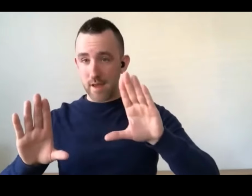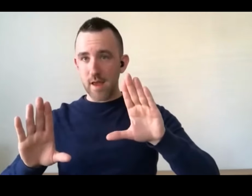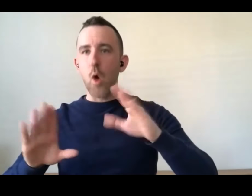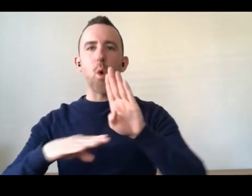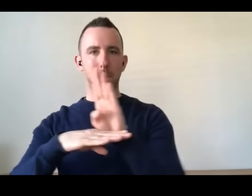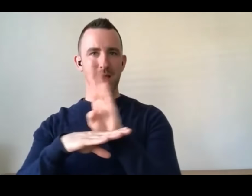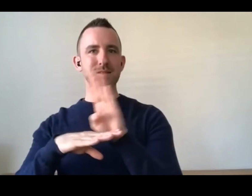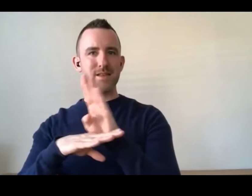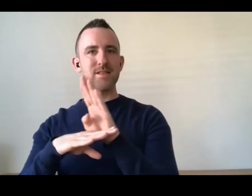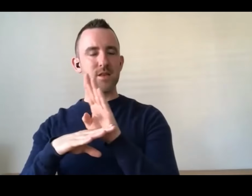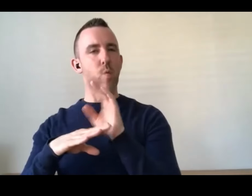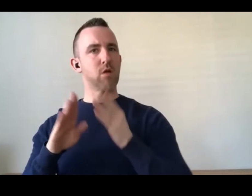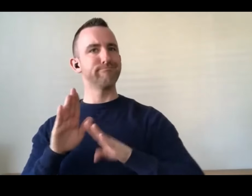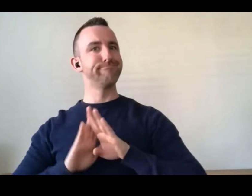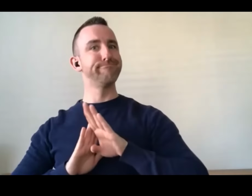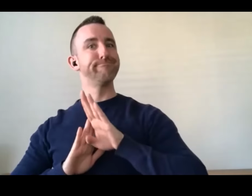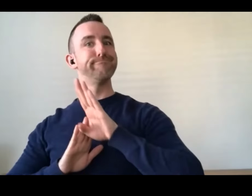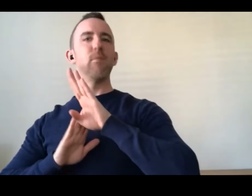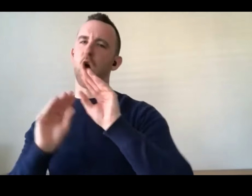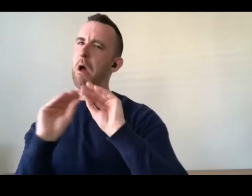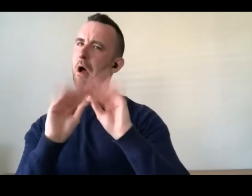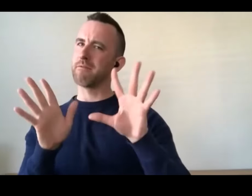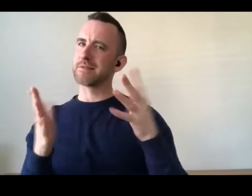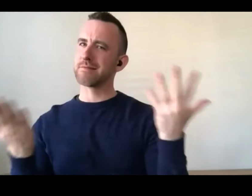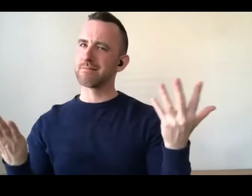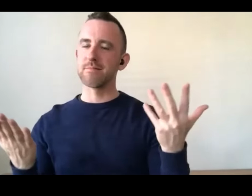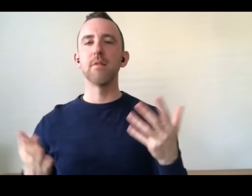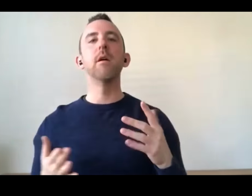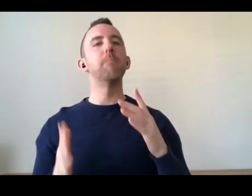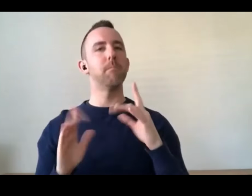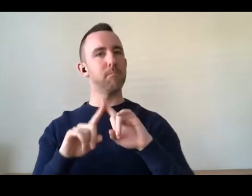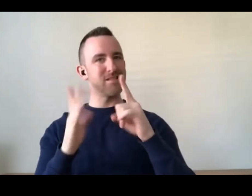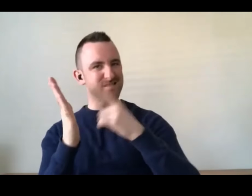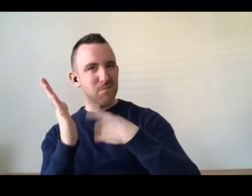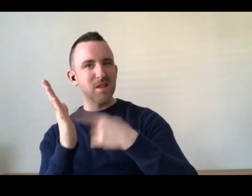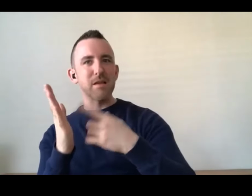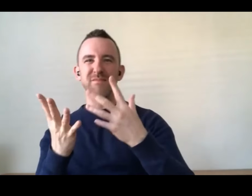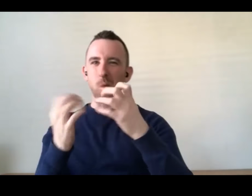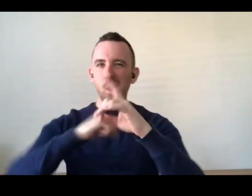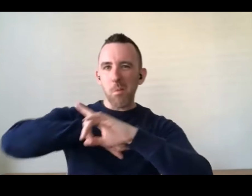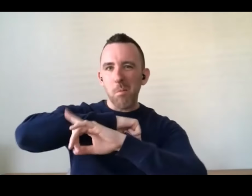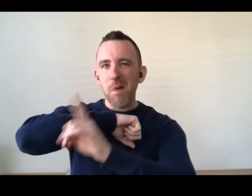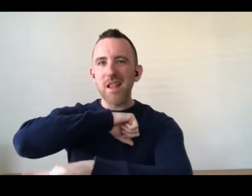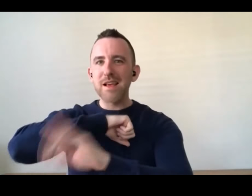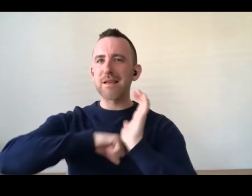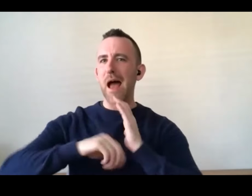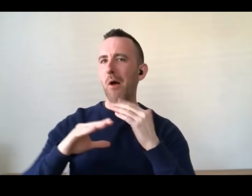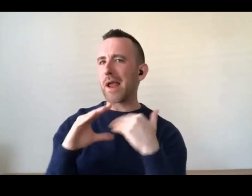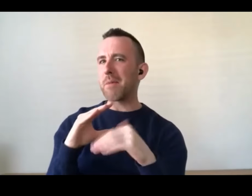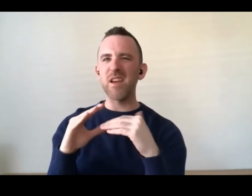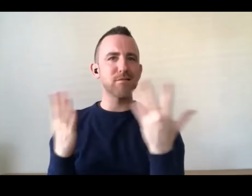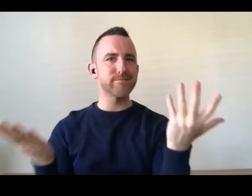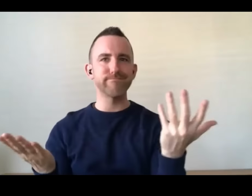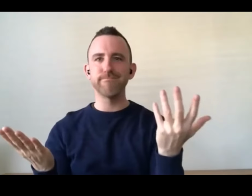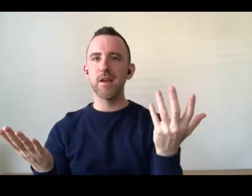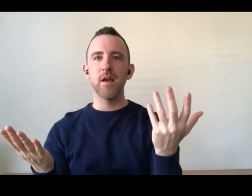that's on the up and up, obviously. But sometimes they like to penalize our emails for some reason because we're